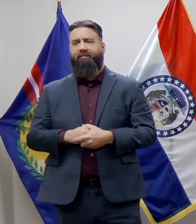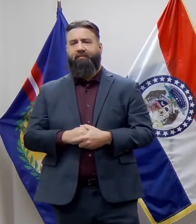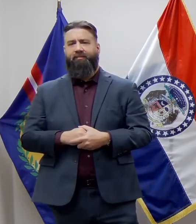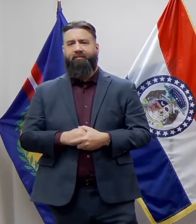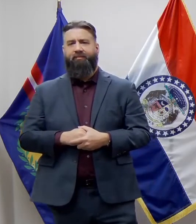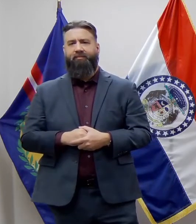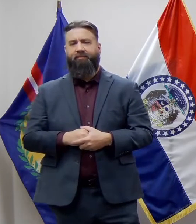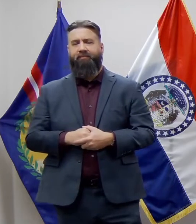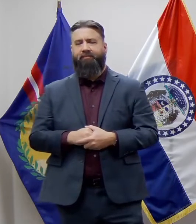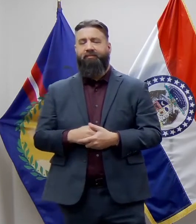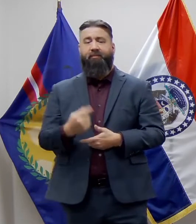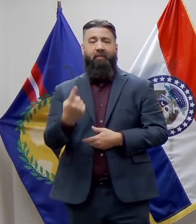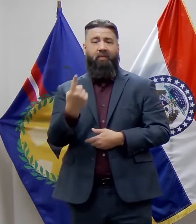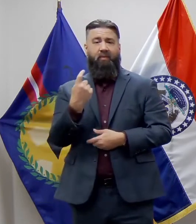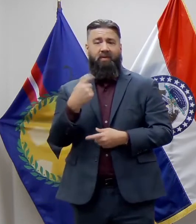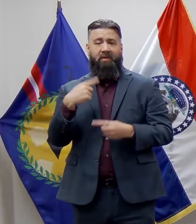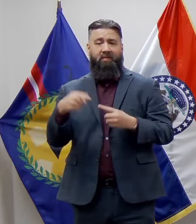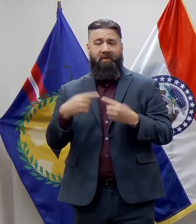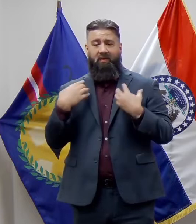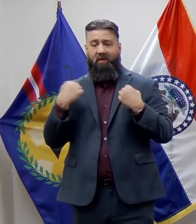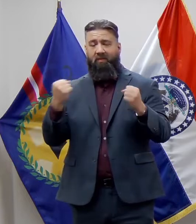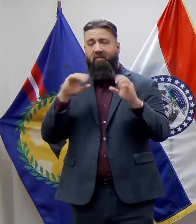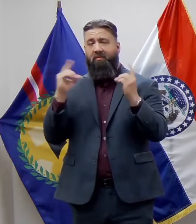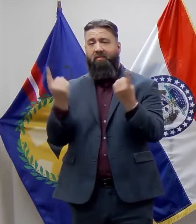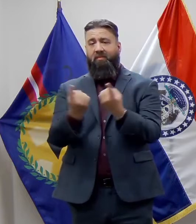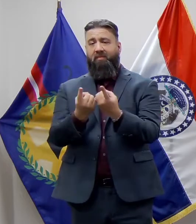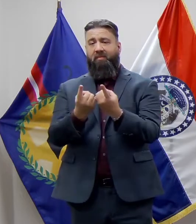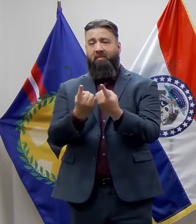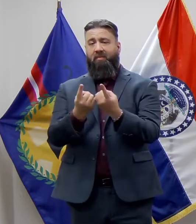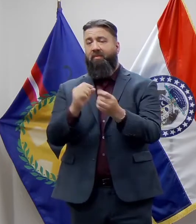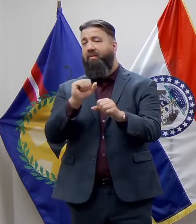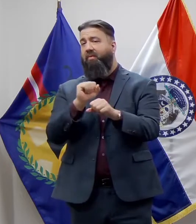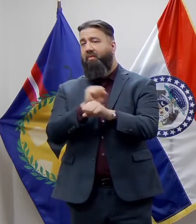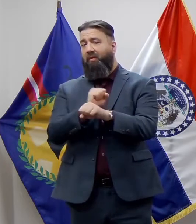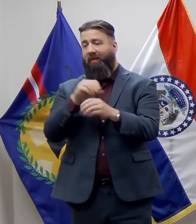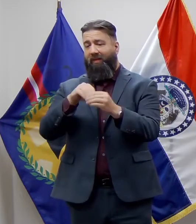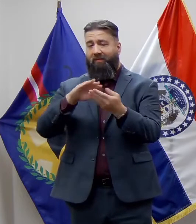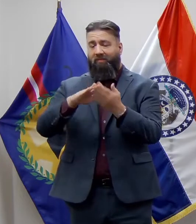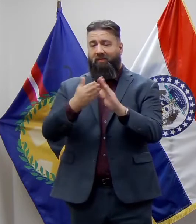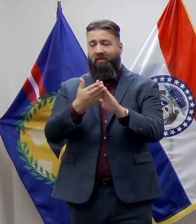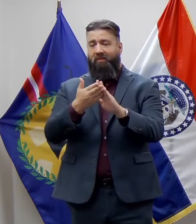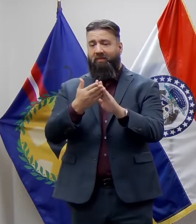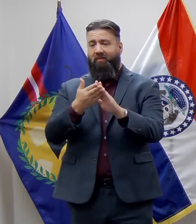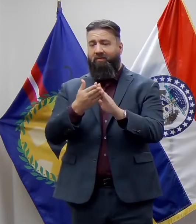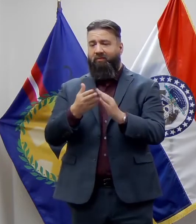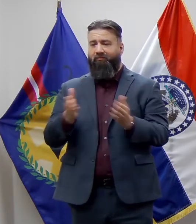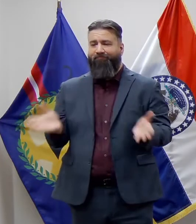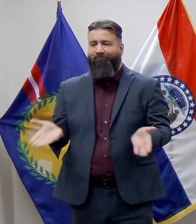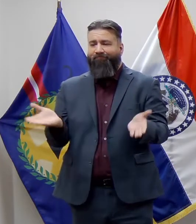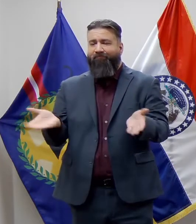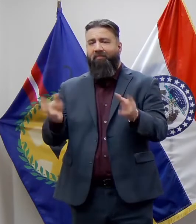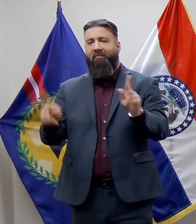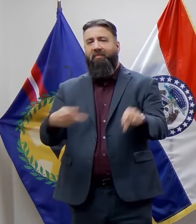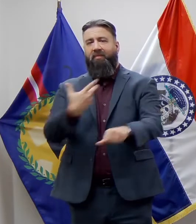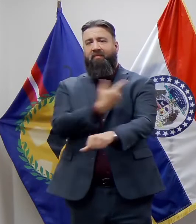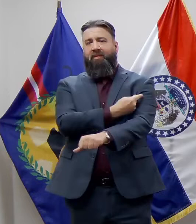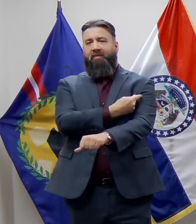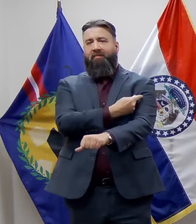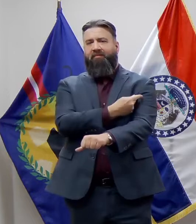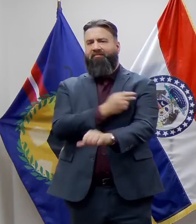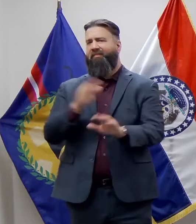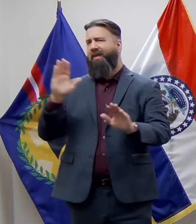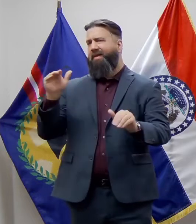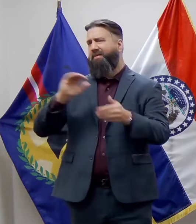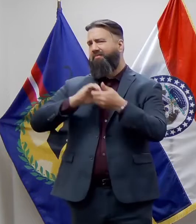The question is about health departments work in the community to get people vaccinated. I expect that their partnerships